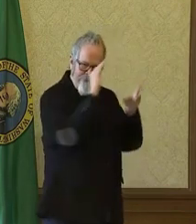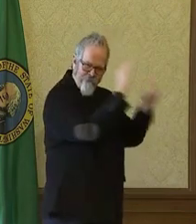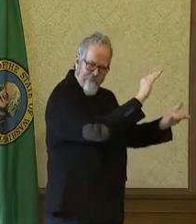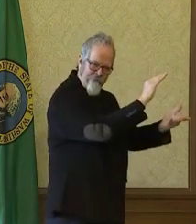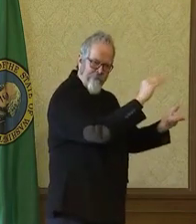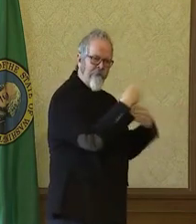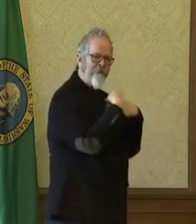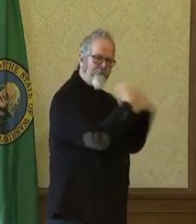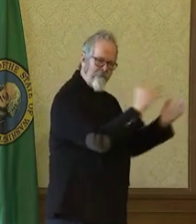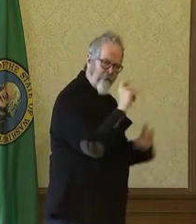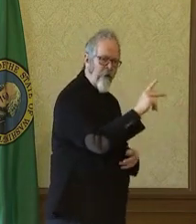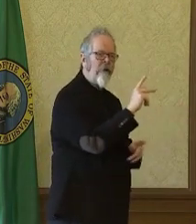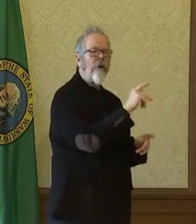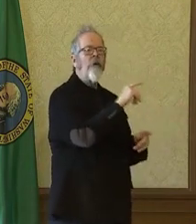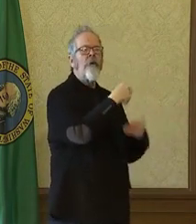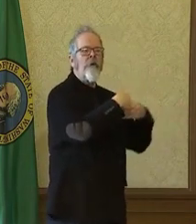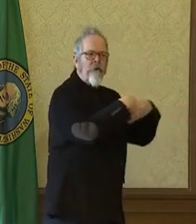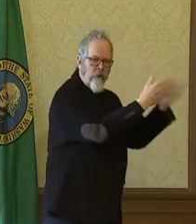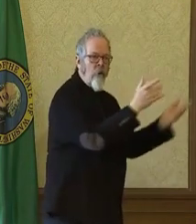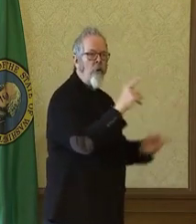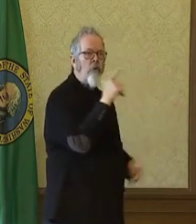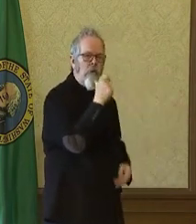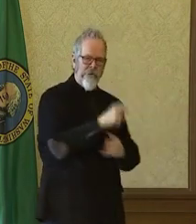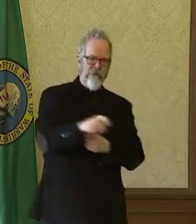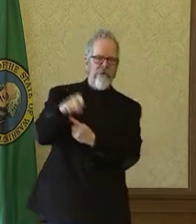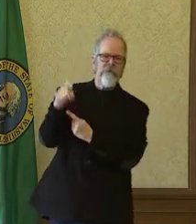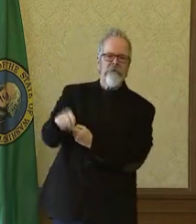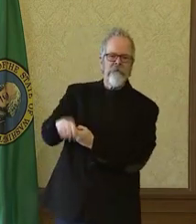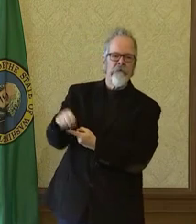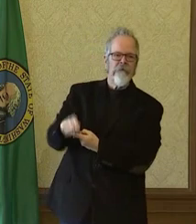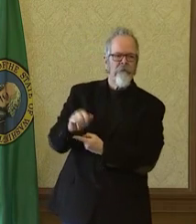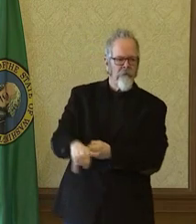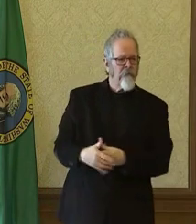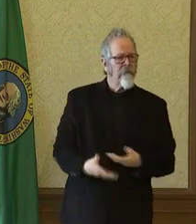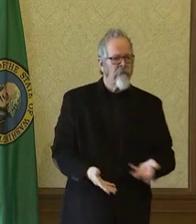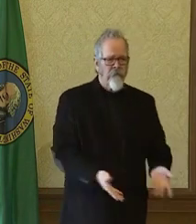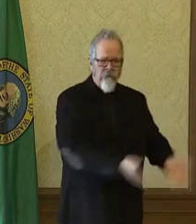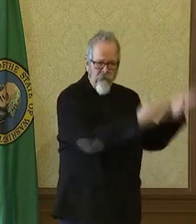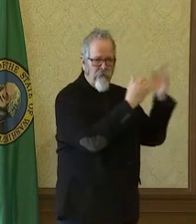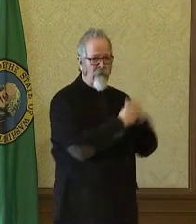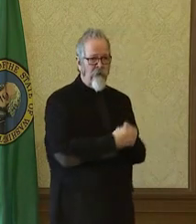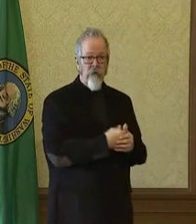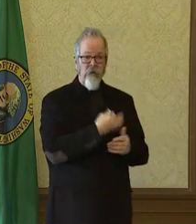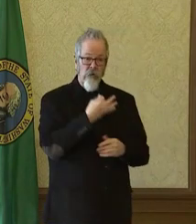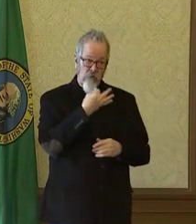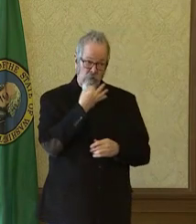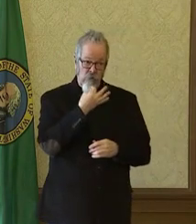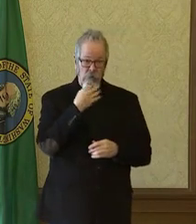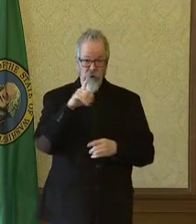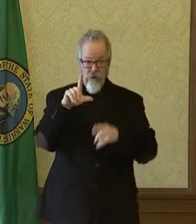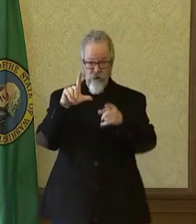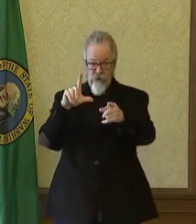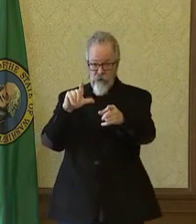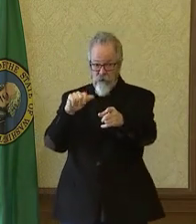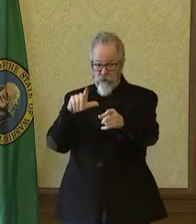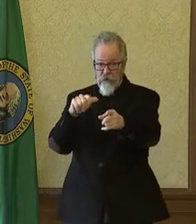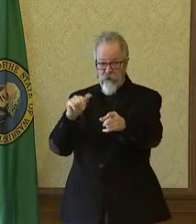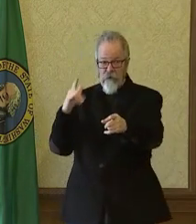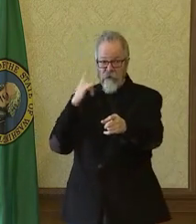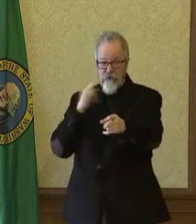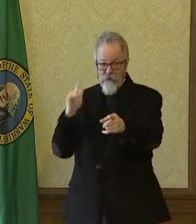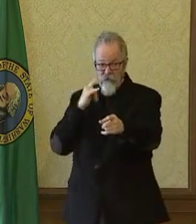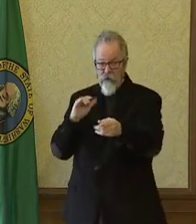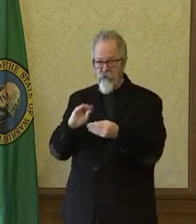including New York and soon Louisiana. So I think we made the right decision. We were teamed up with Oregon and California in this